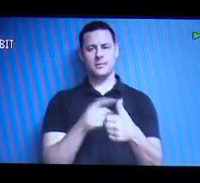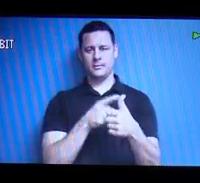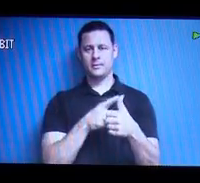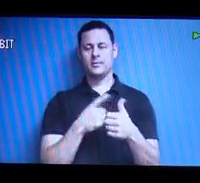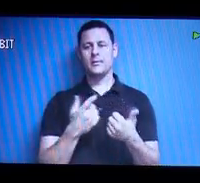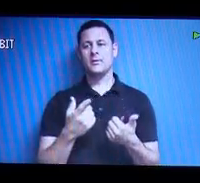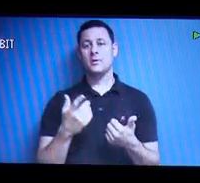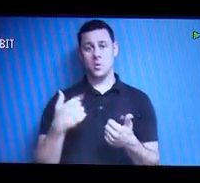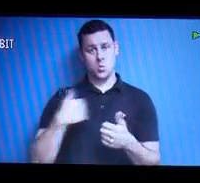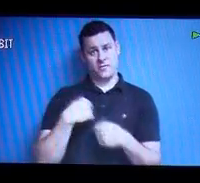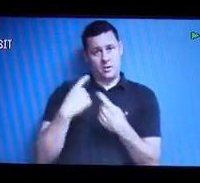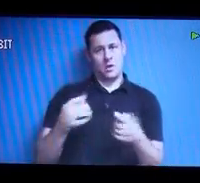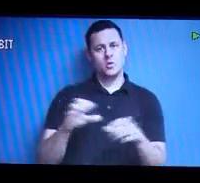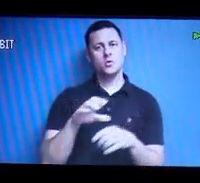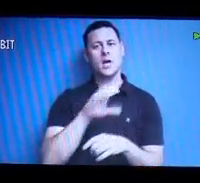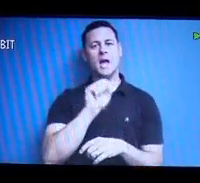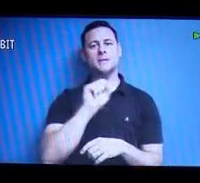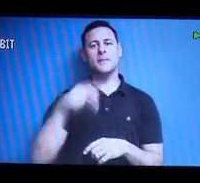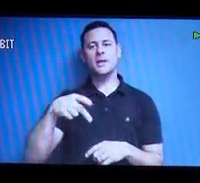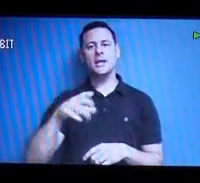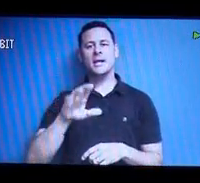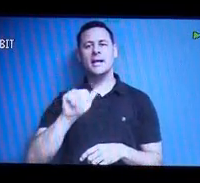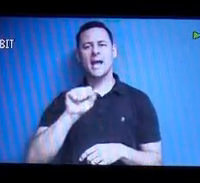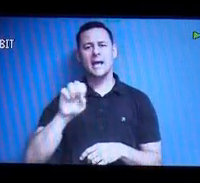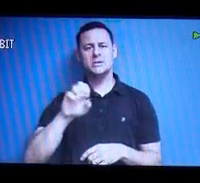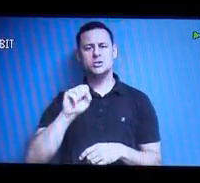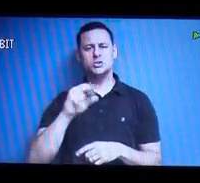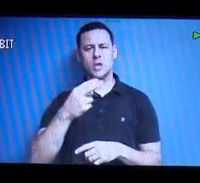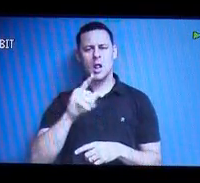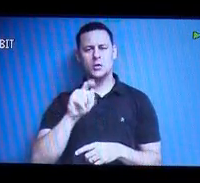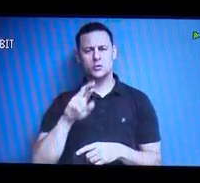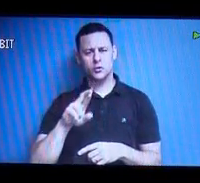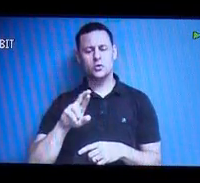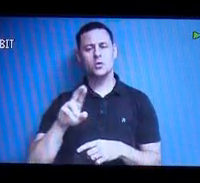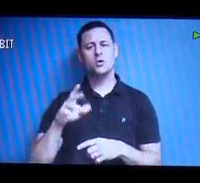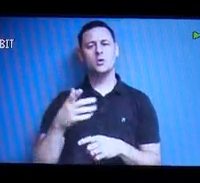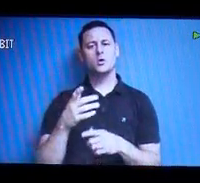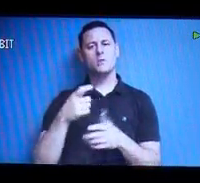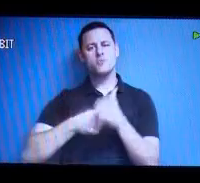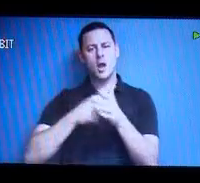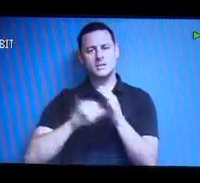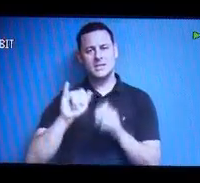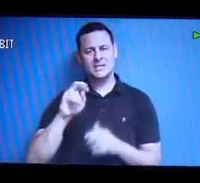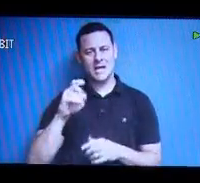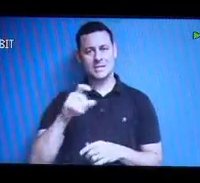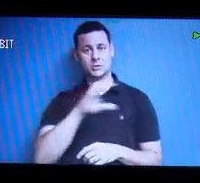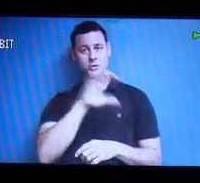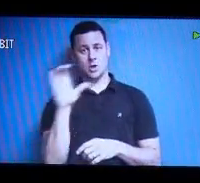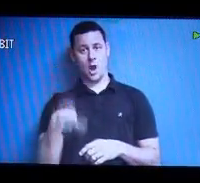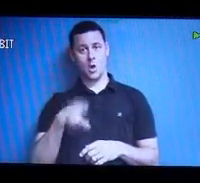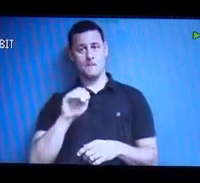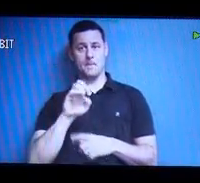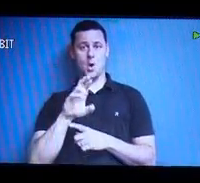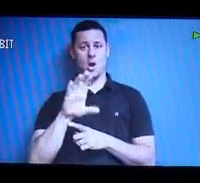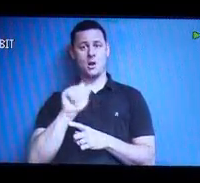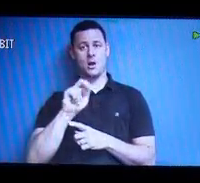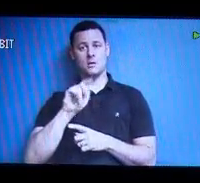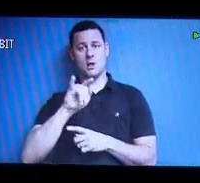S&P Case-Shiller Home Price Index at the Chicago Mercantile Exchange, we now have futures markets for 10 U.S. cities.